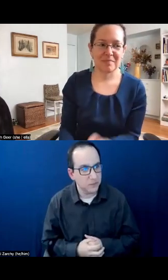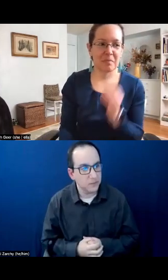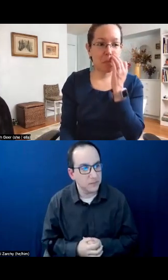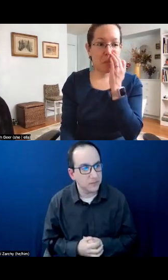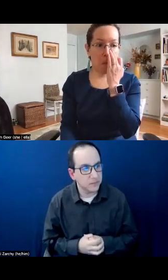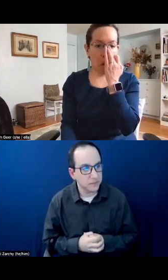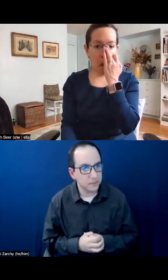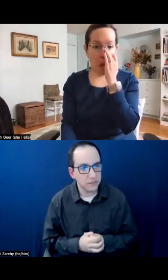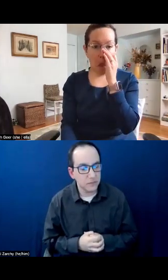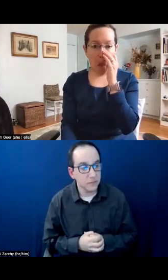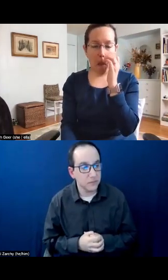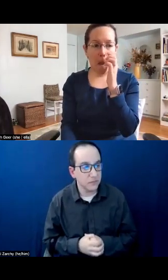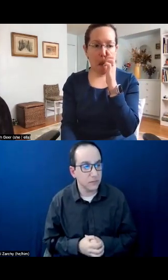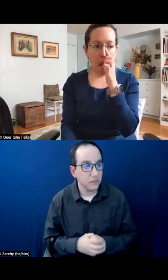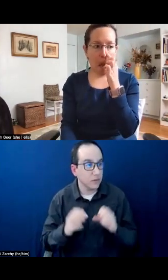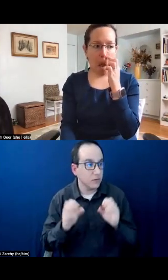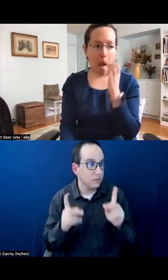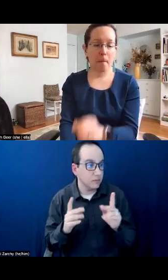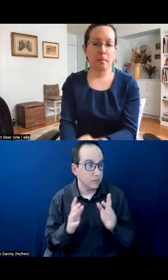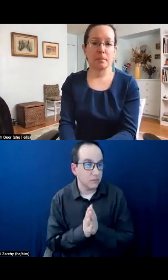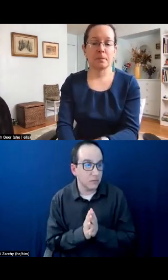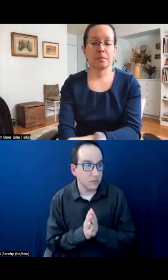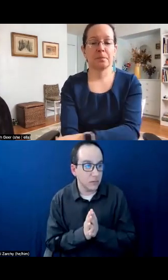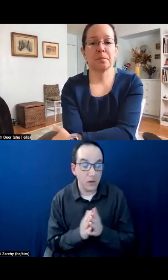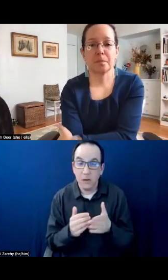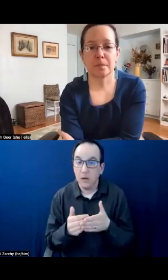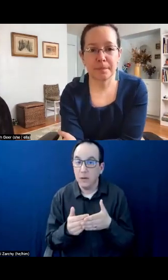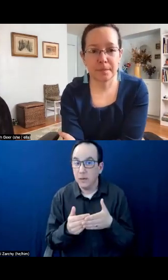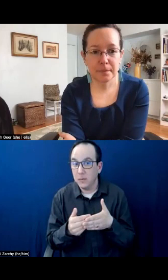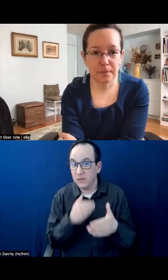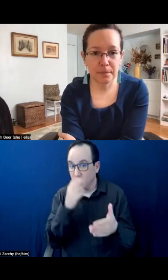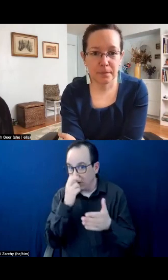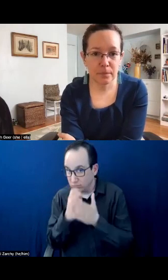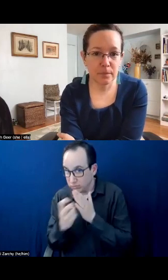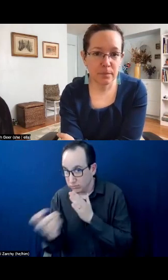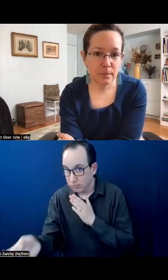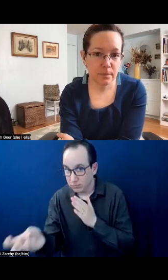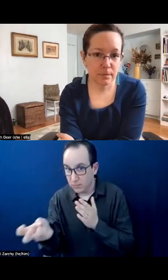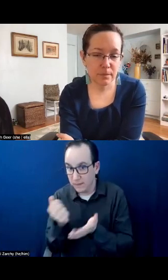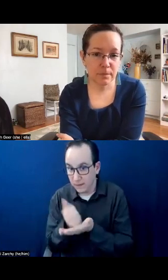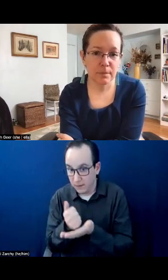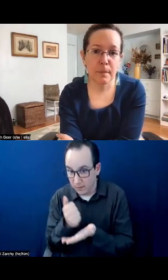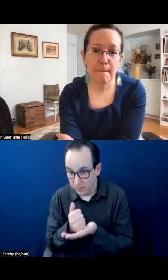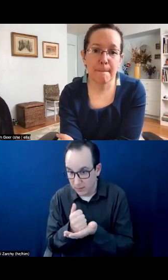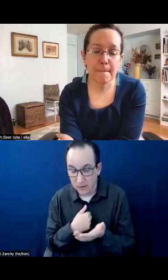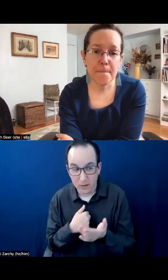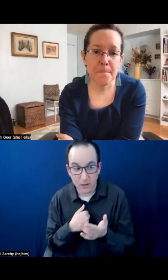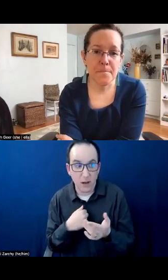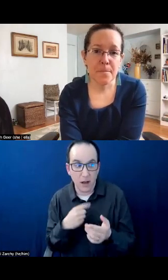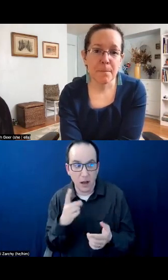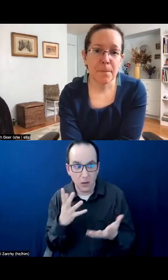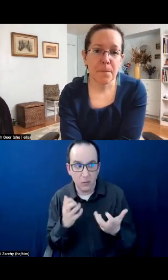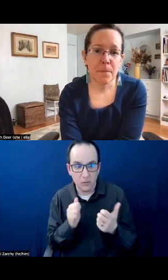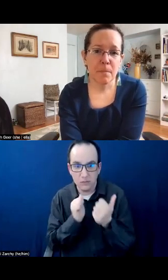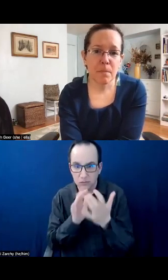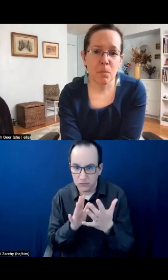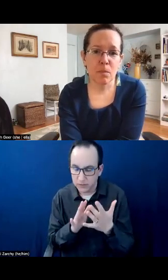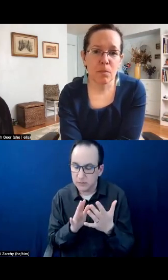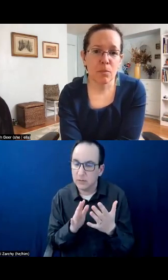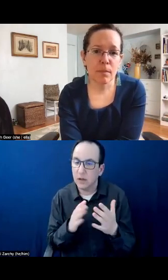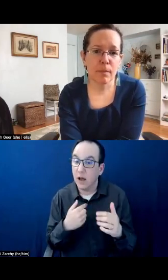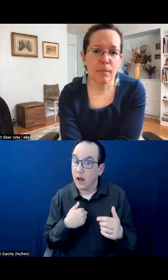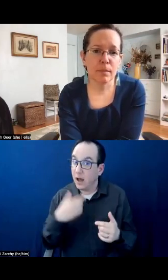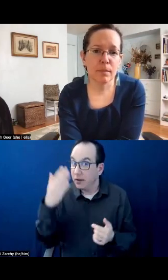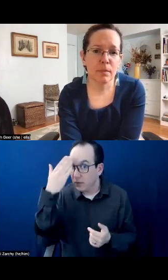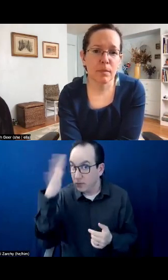So I'm hoping that I'm achieving that, giving you some actual hands-on things you can use. So before we dive in to this part